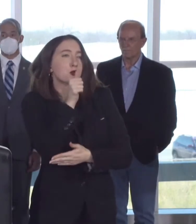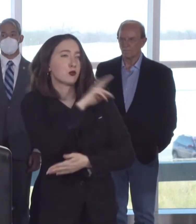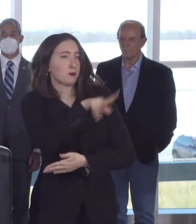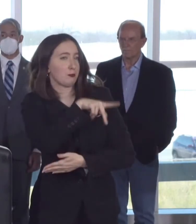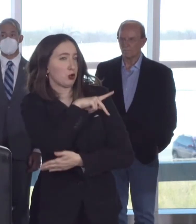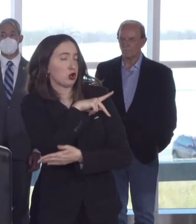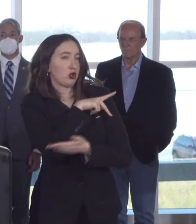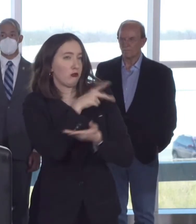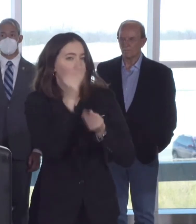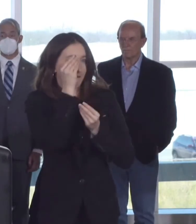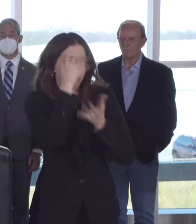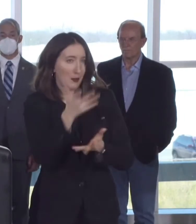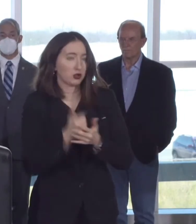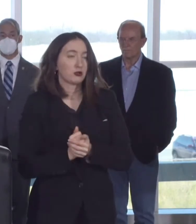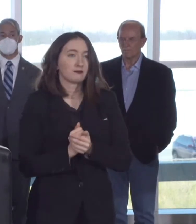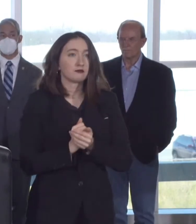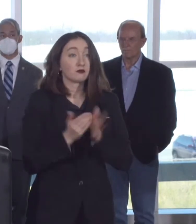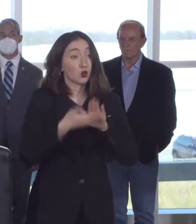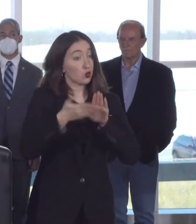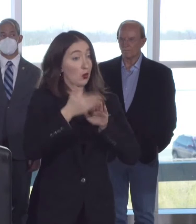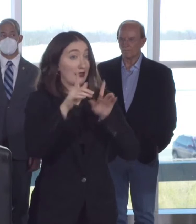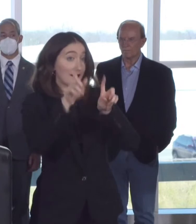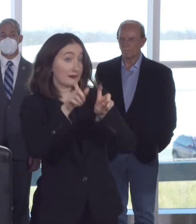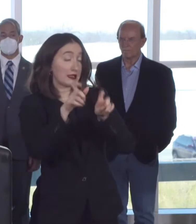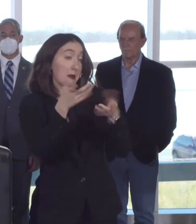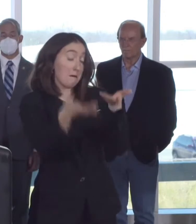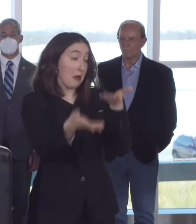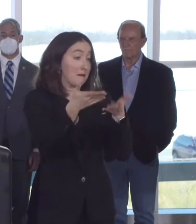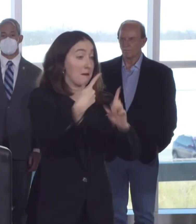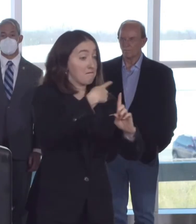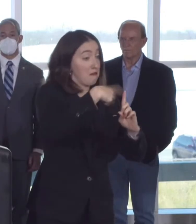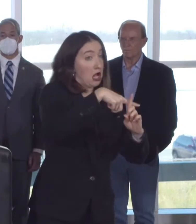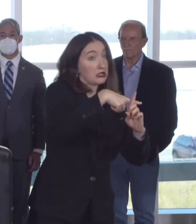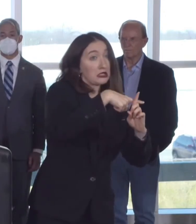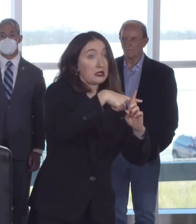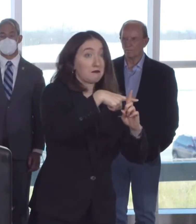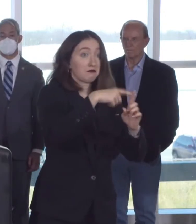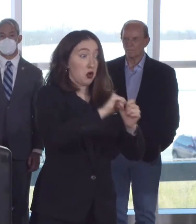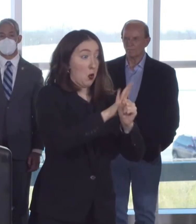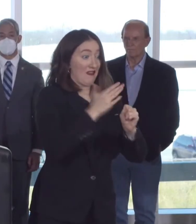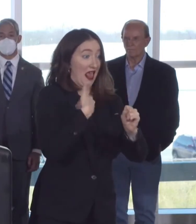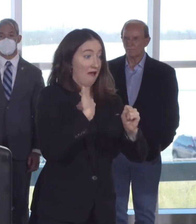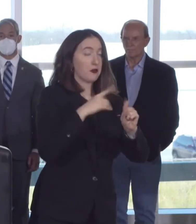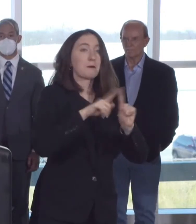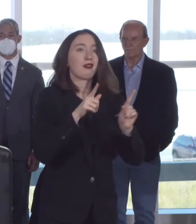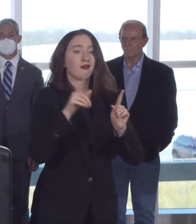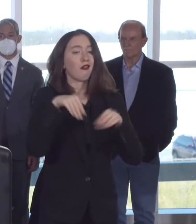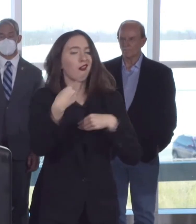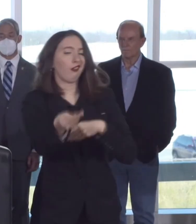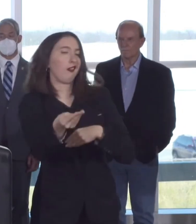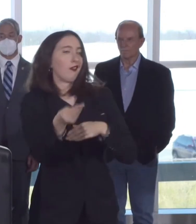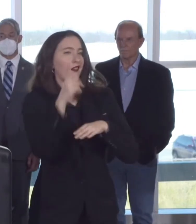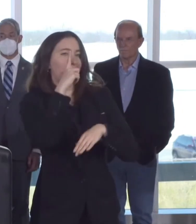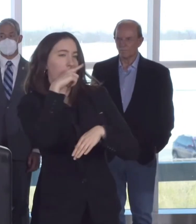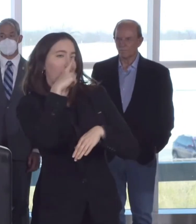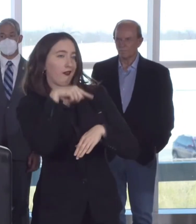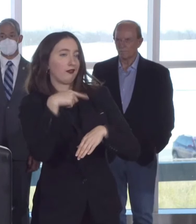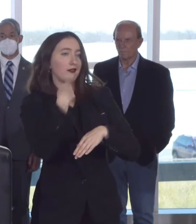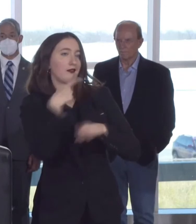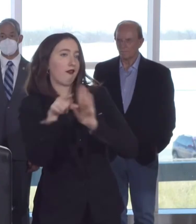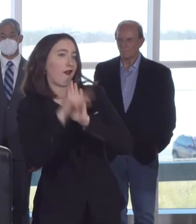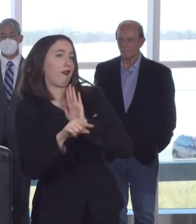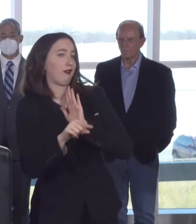tests correctly, so even though you might be positive for COVID, they could tell you that you tested negative. The free testing sites listed at